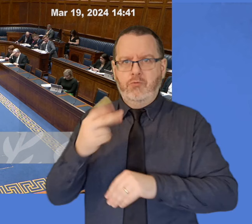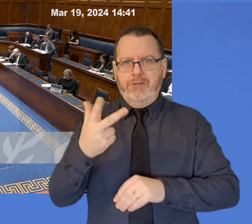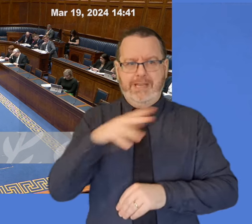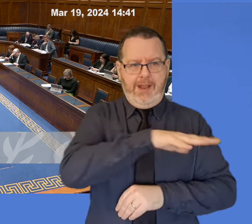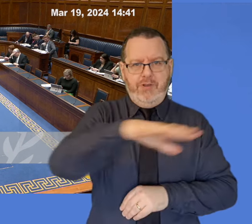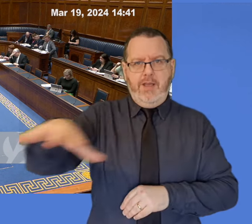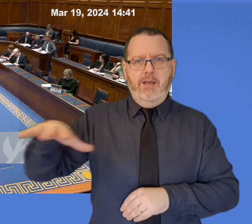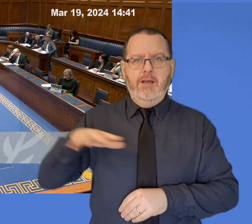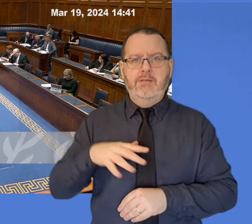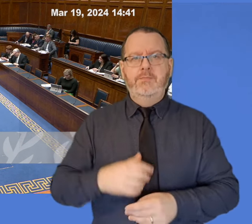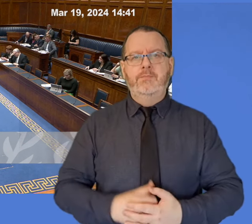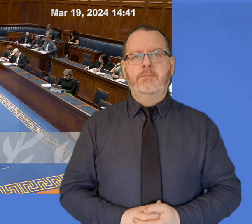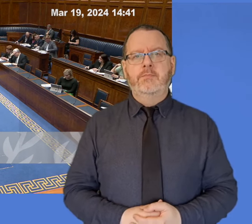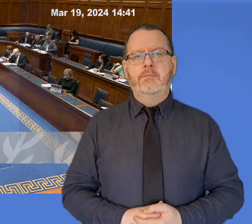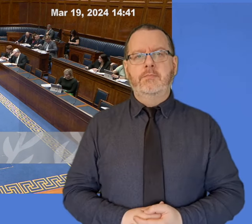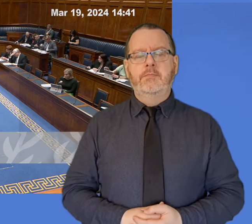Erskine.